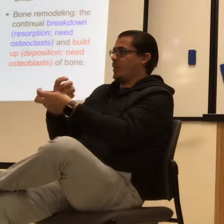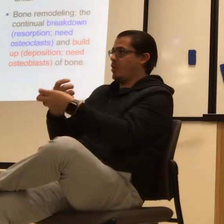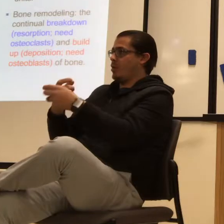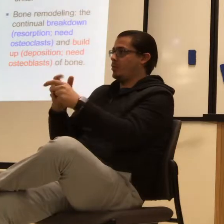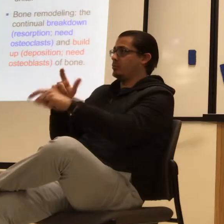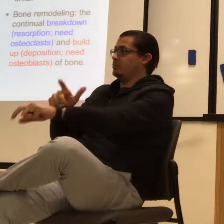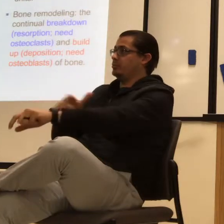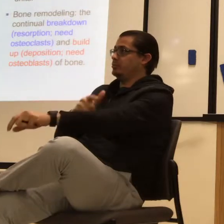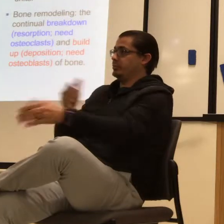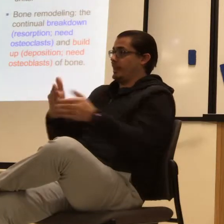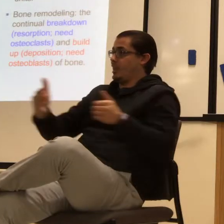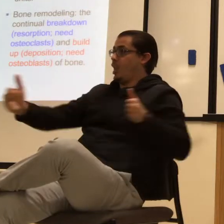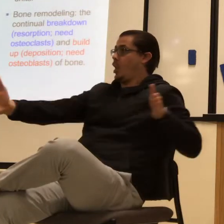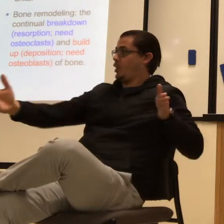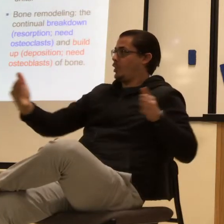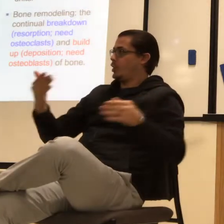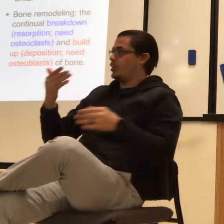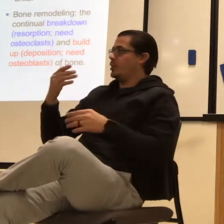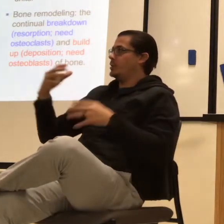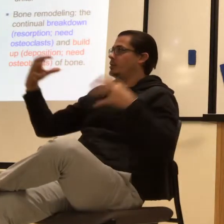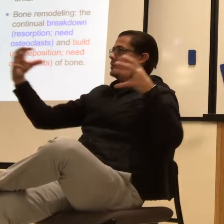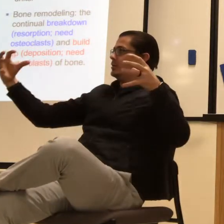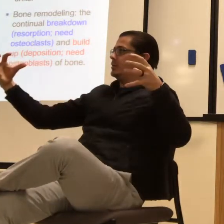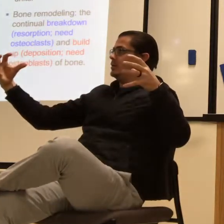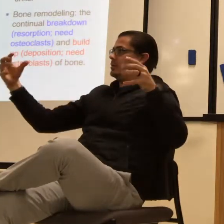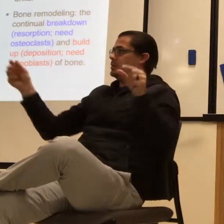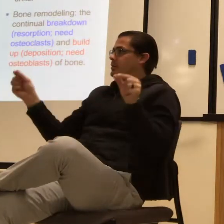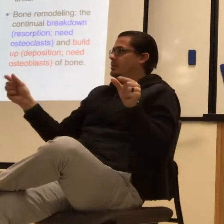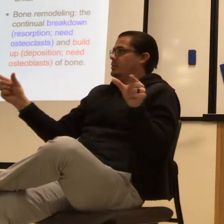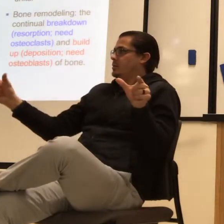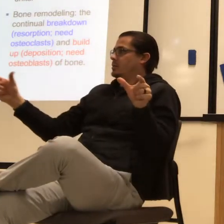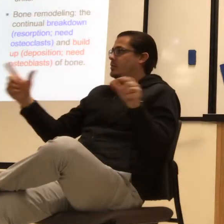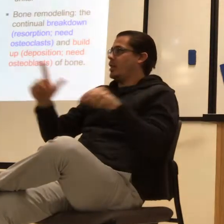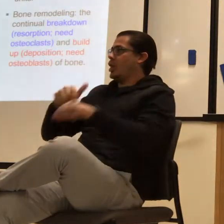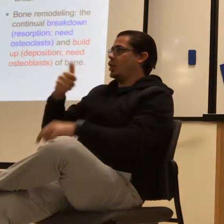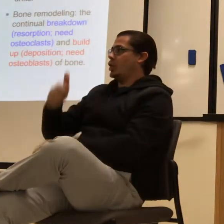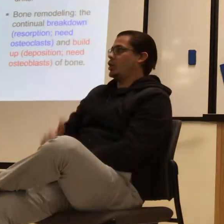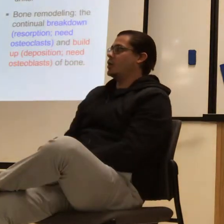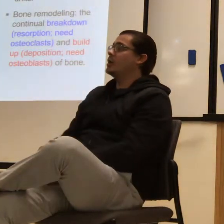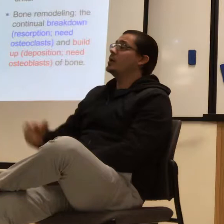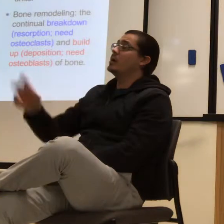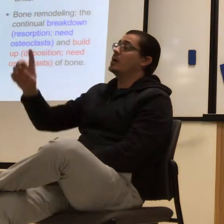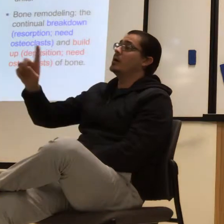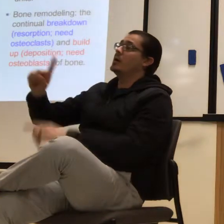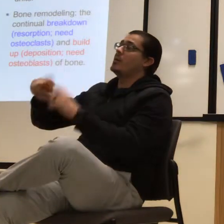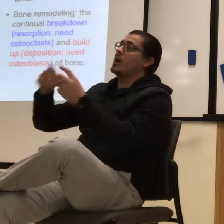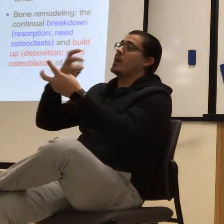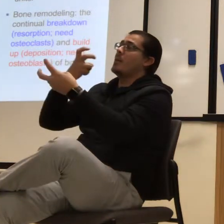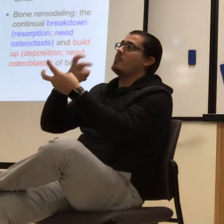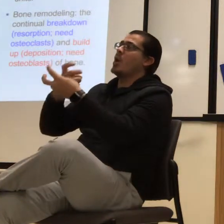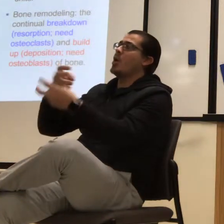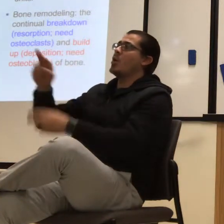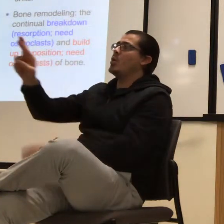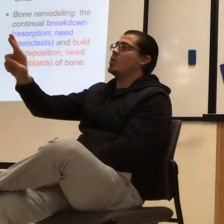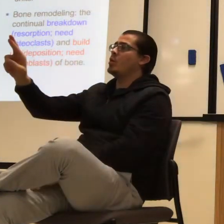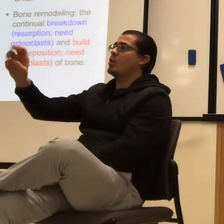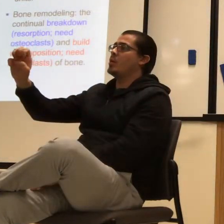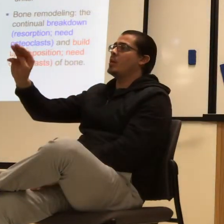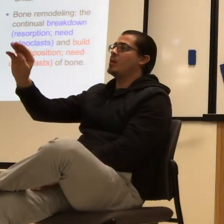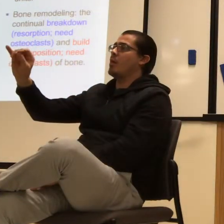at the epiphyseal ends of the growth plates. However, the term bone remodeling,